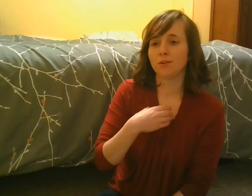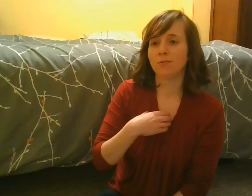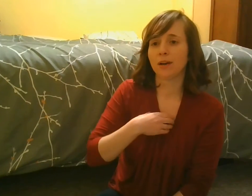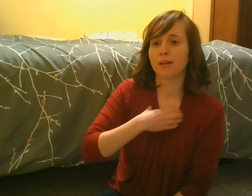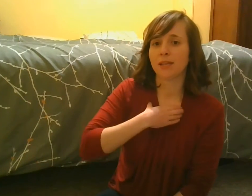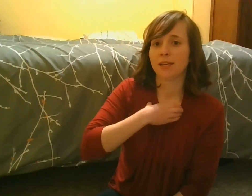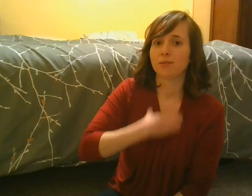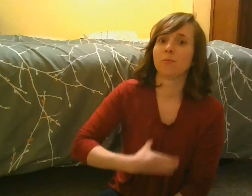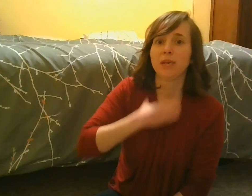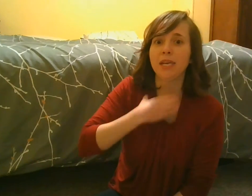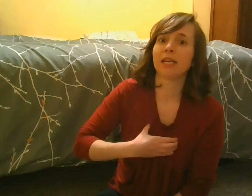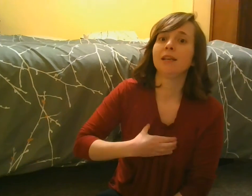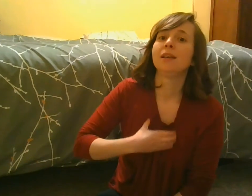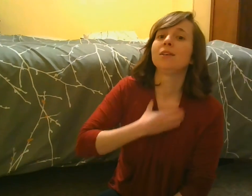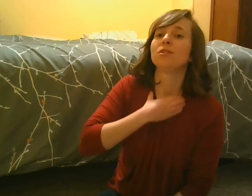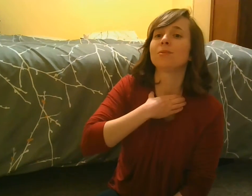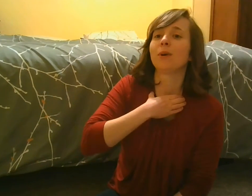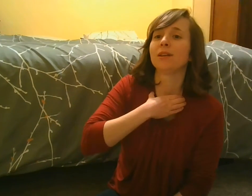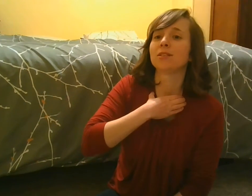want to like repeat it. You just want to just